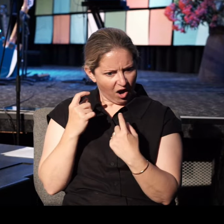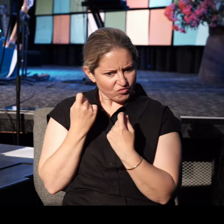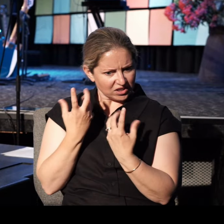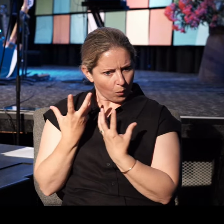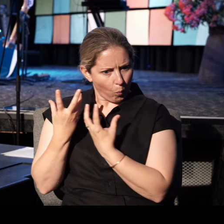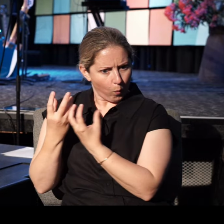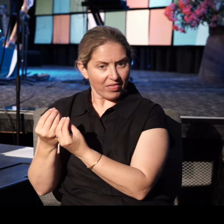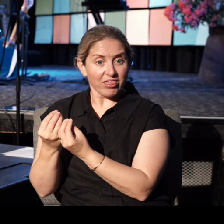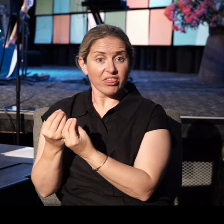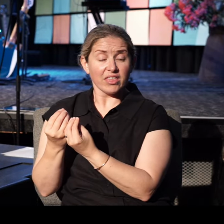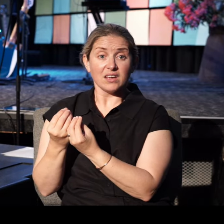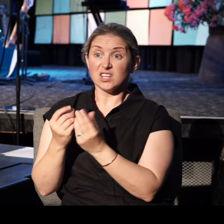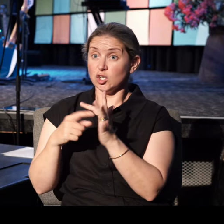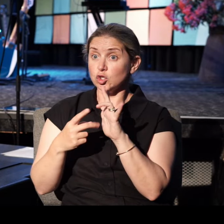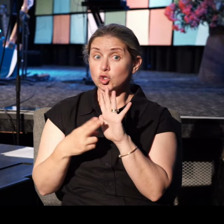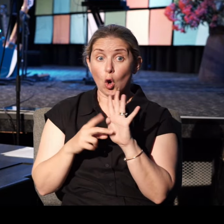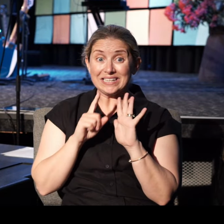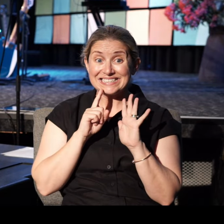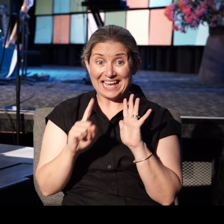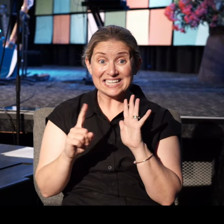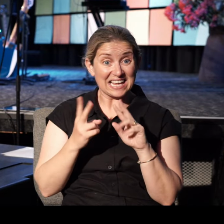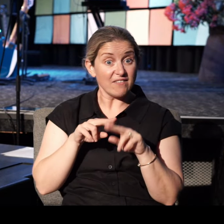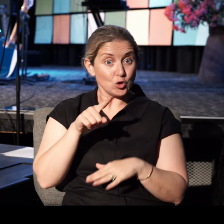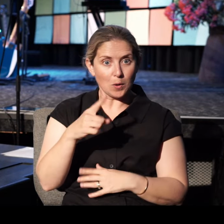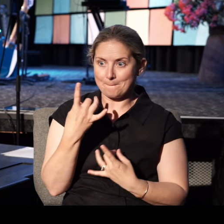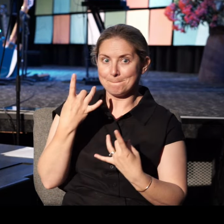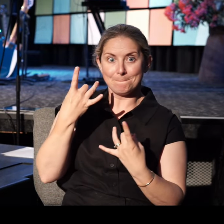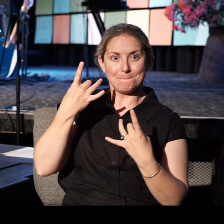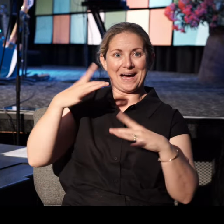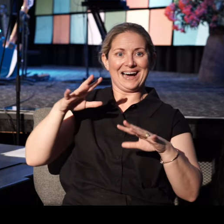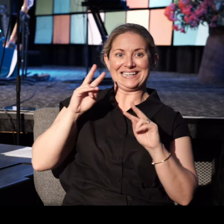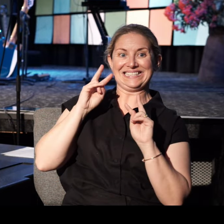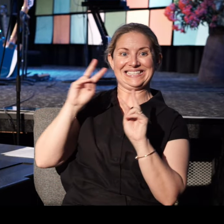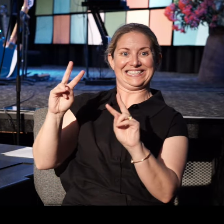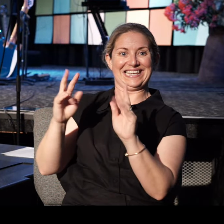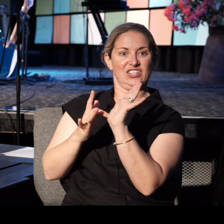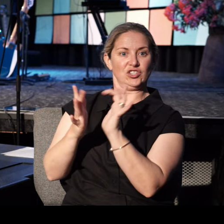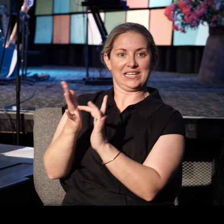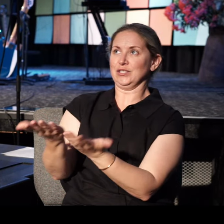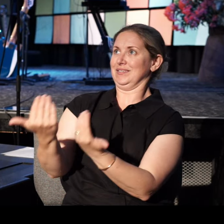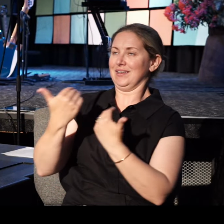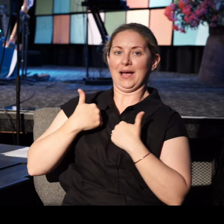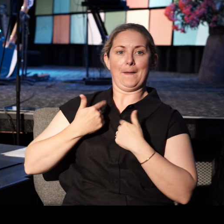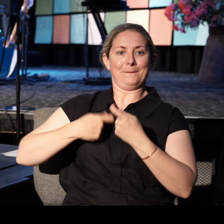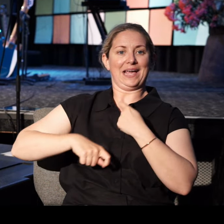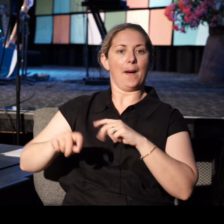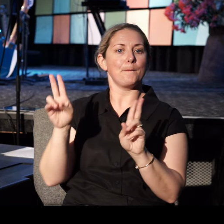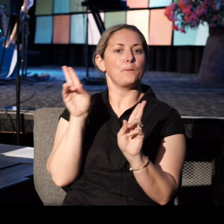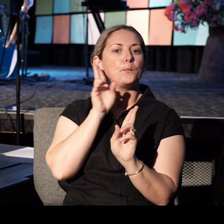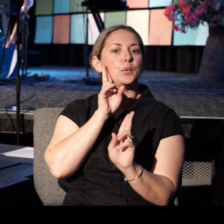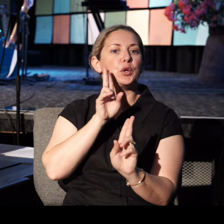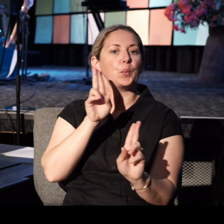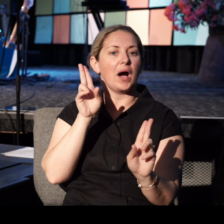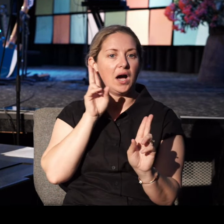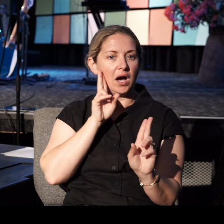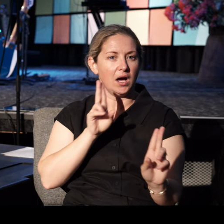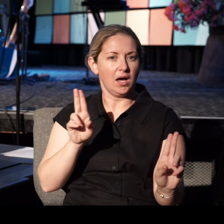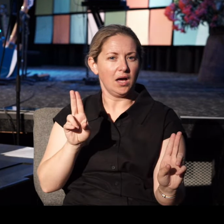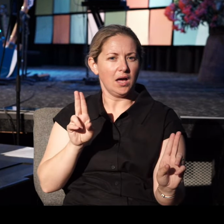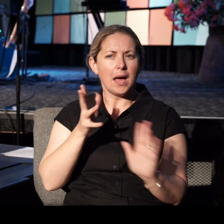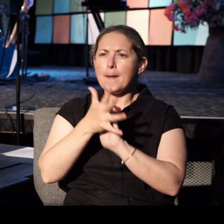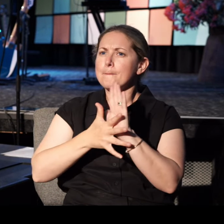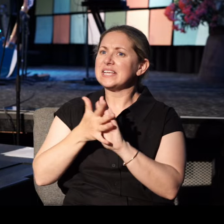2, the consequence, verse 3, is that all who have this hope in him purify themselves just as he is pure. The consequence of knowing that you're a